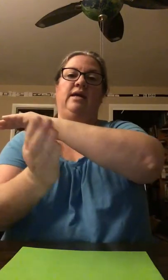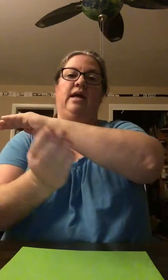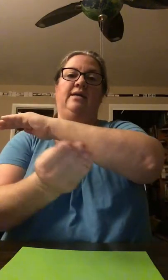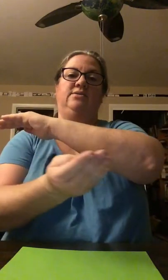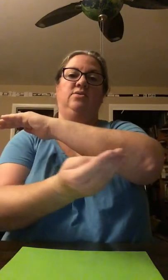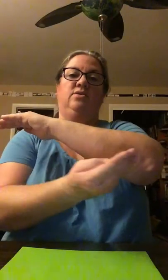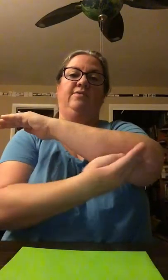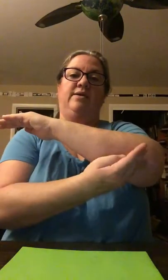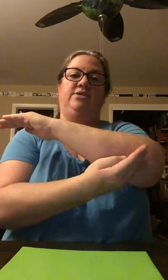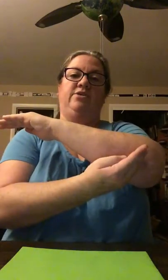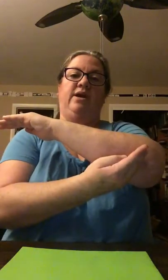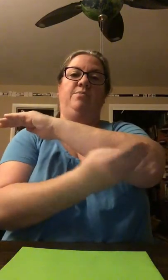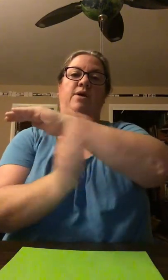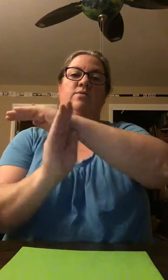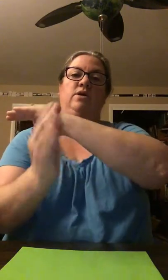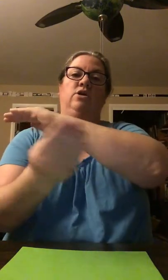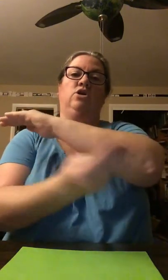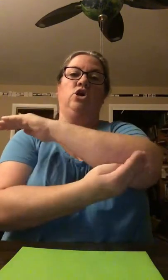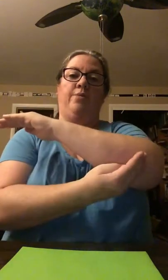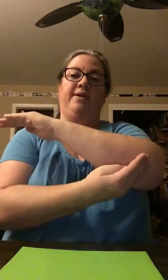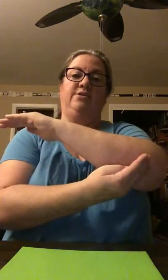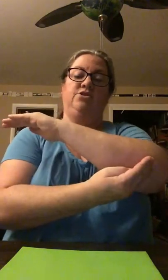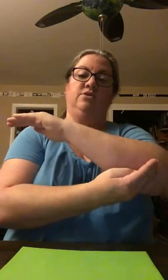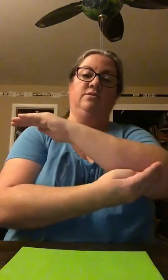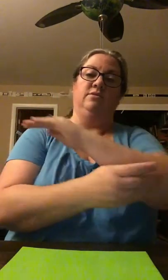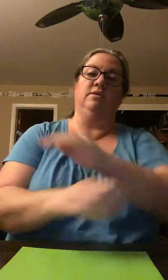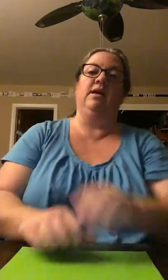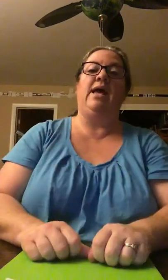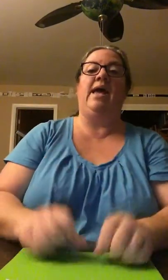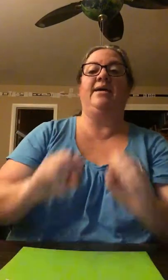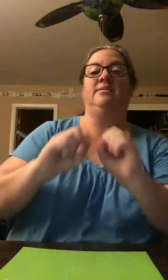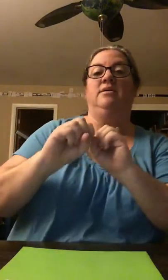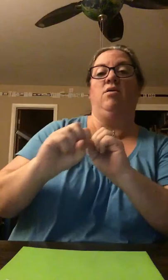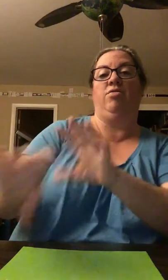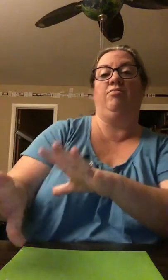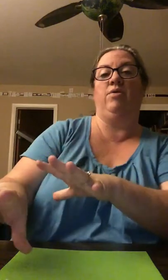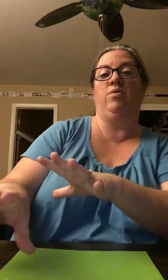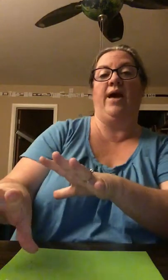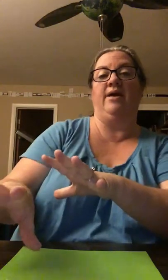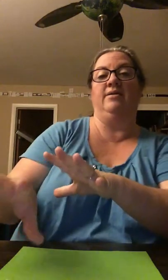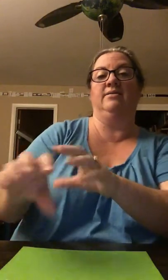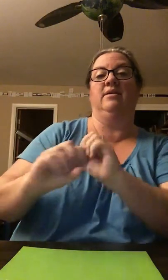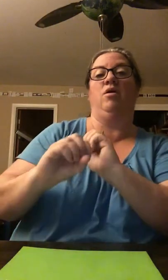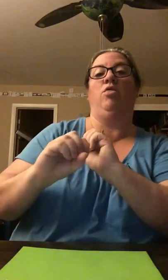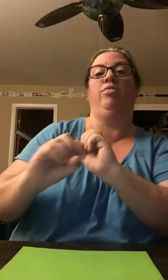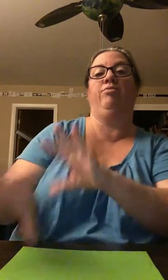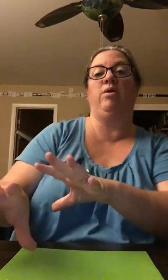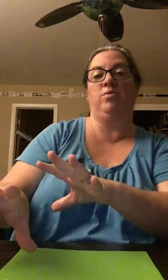and circle around to your elbow. Garbage. And throw away. Throw